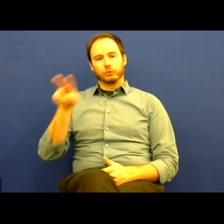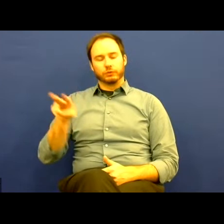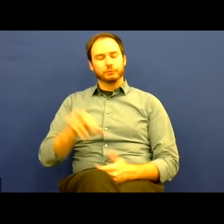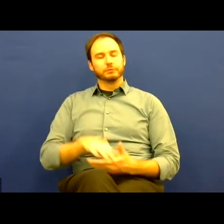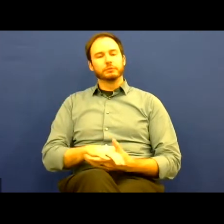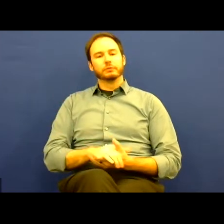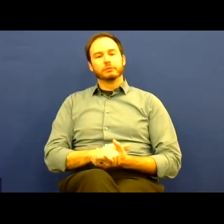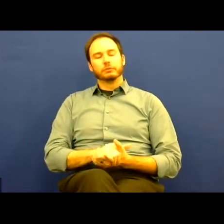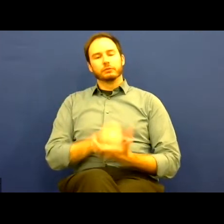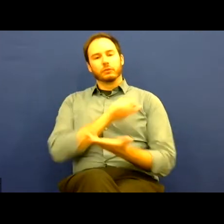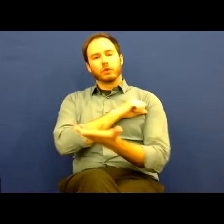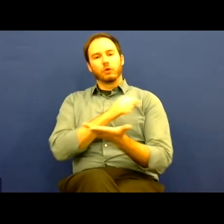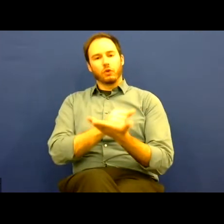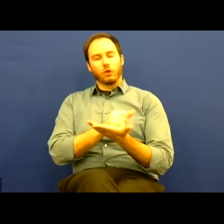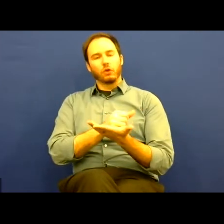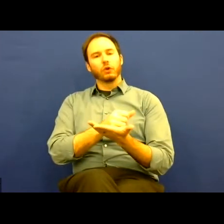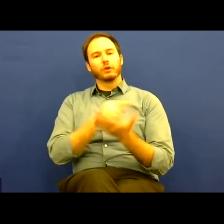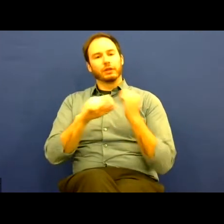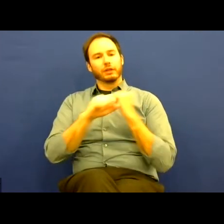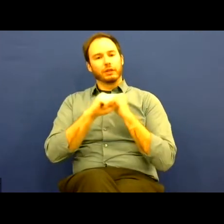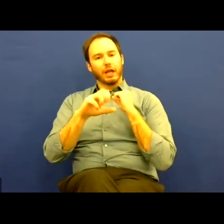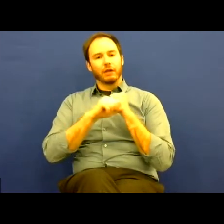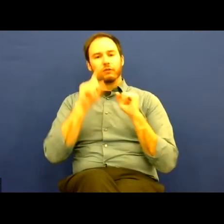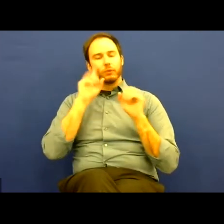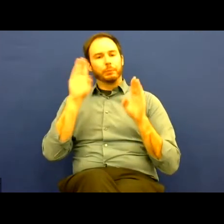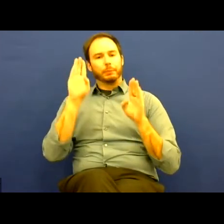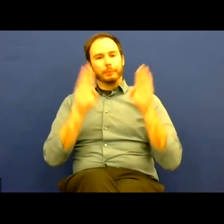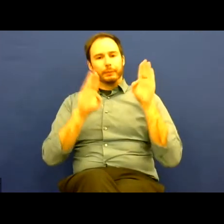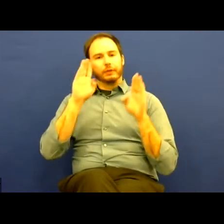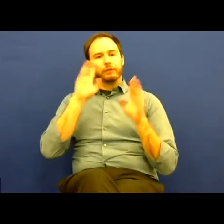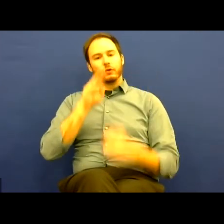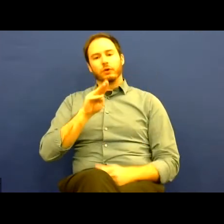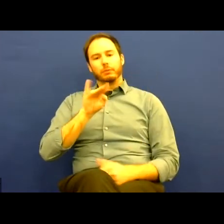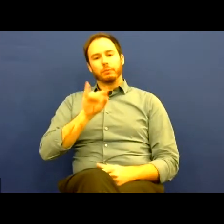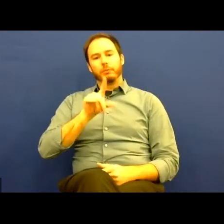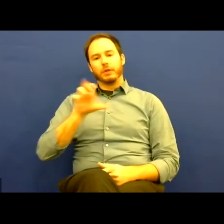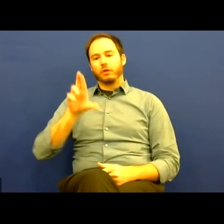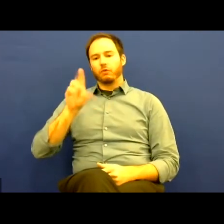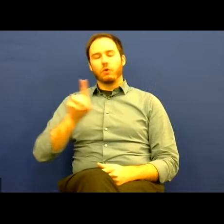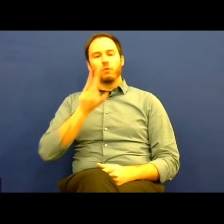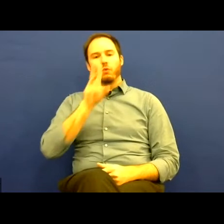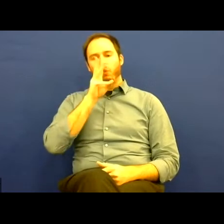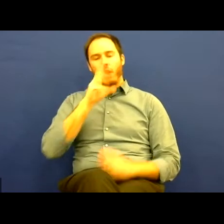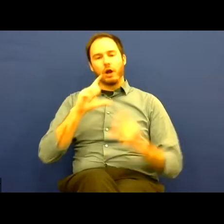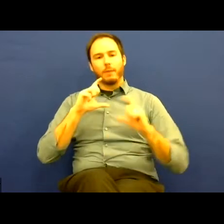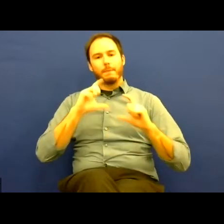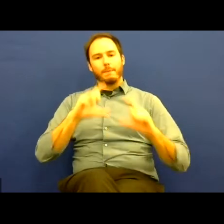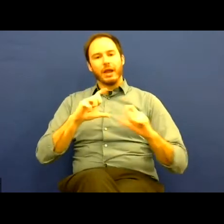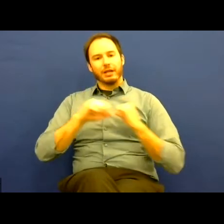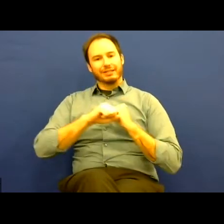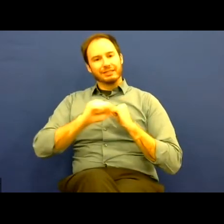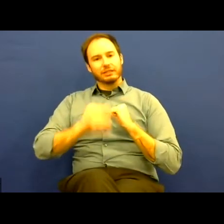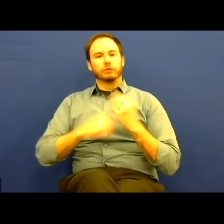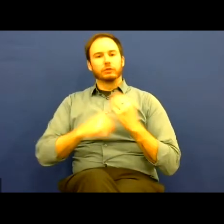25-350/2022 to authorize the advertisement of bids for the Middle Road Water Main Extension Project.